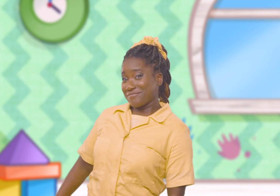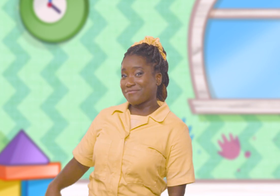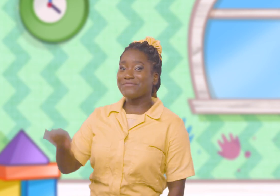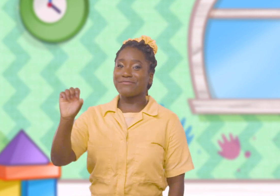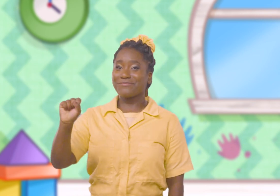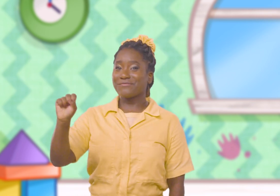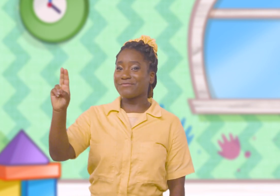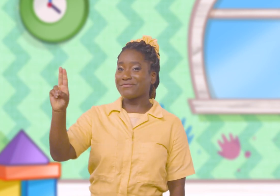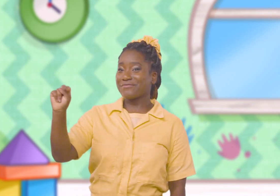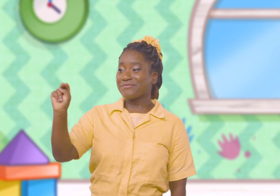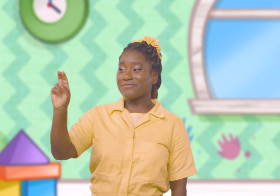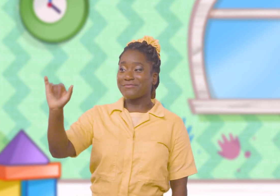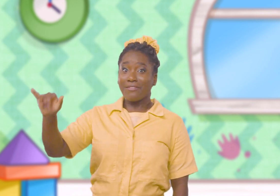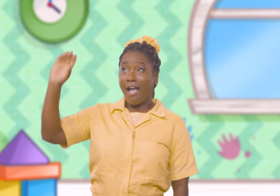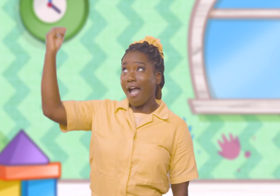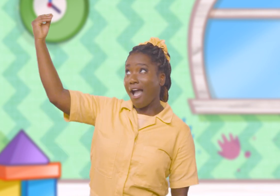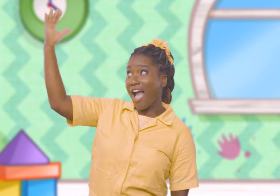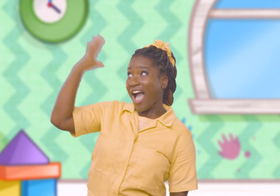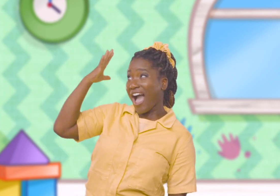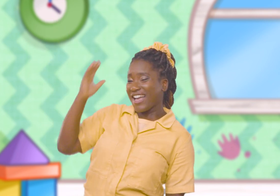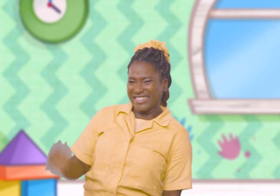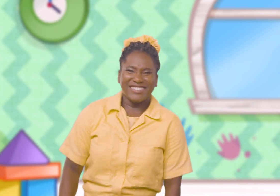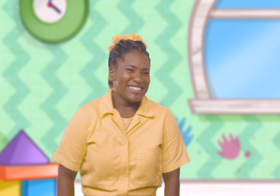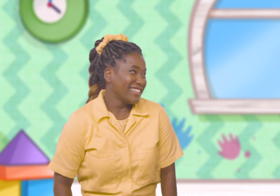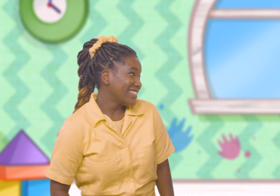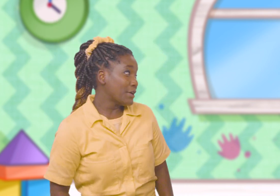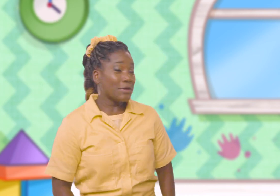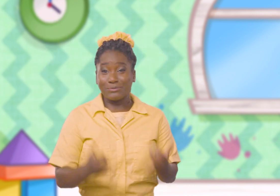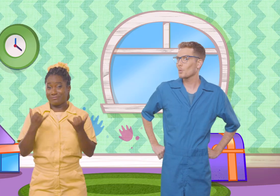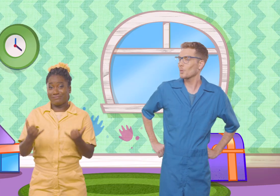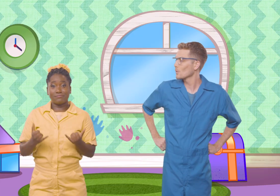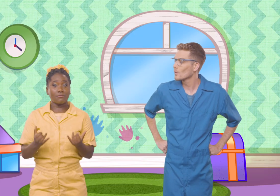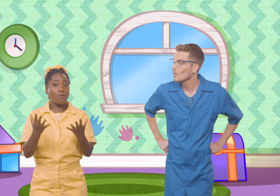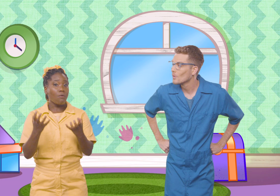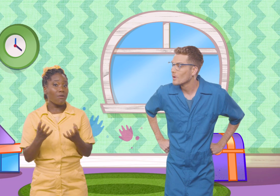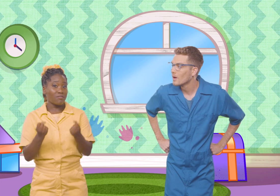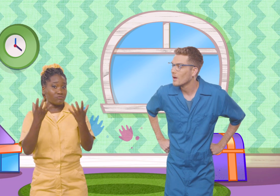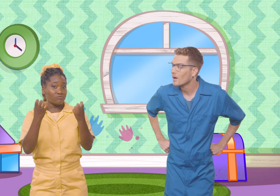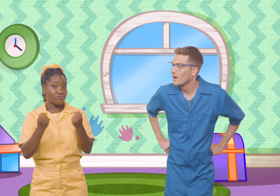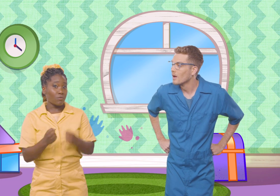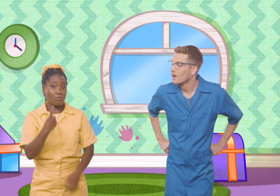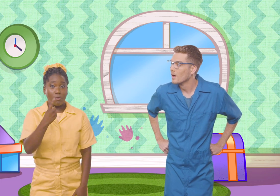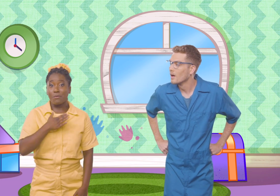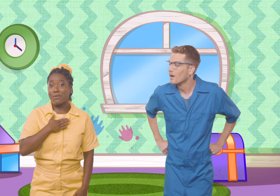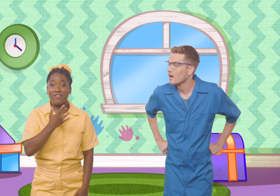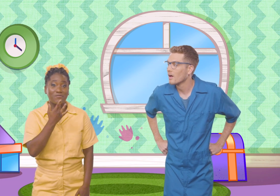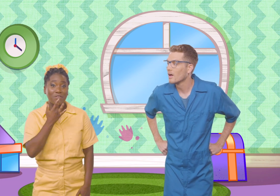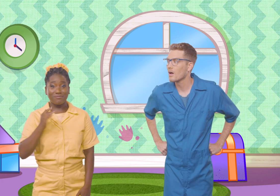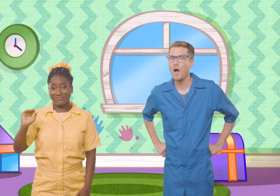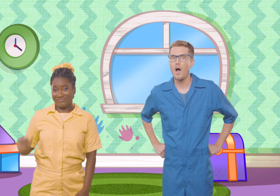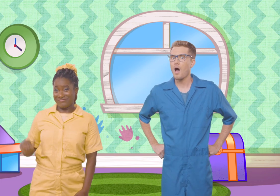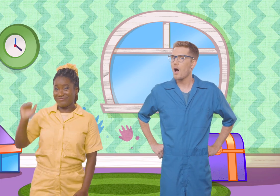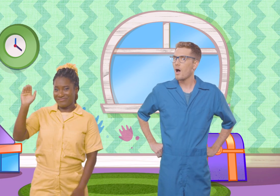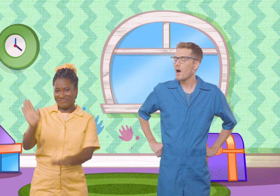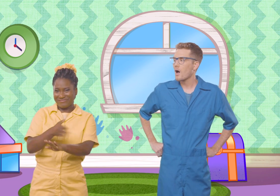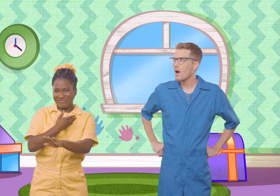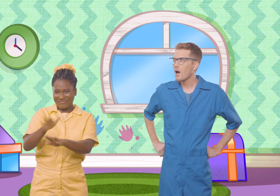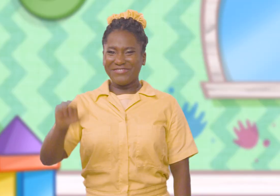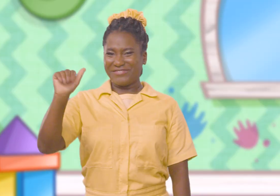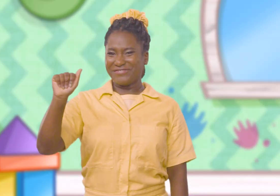I'm Sunny. Sunny. I'm in the mood to sing one of my favorite childhood songs.